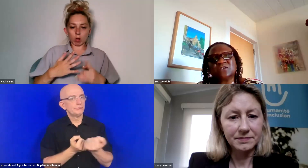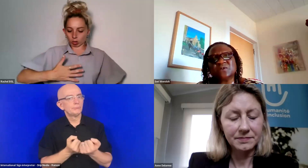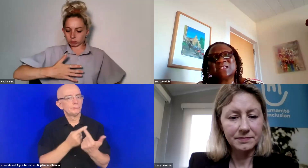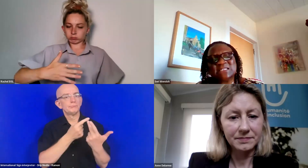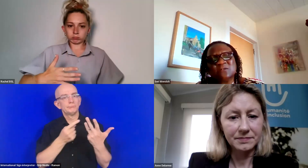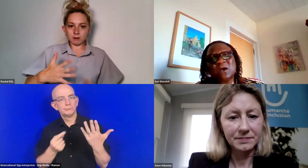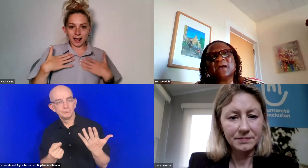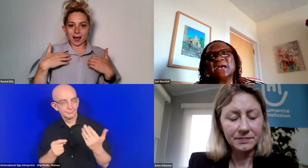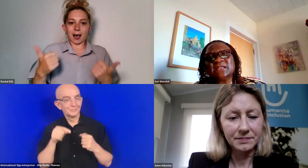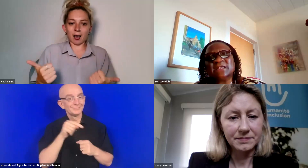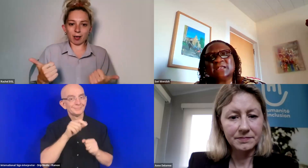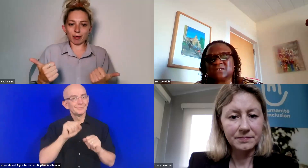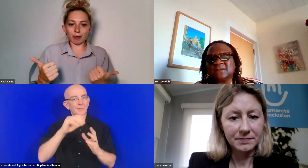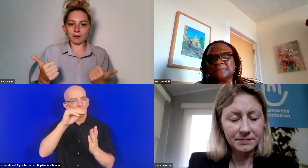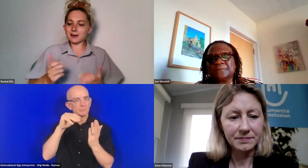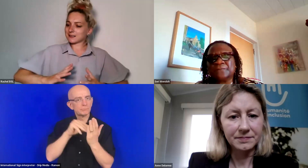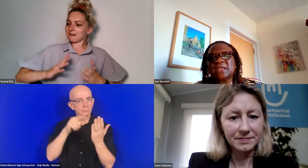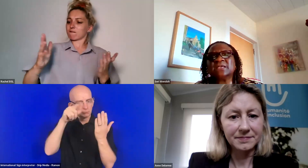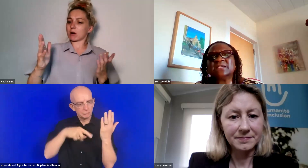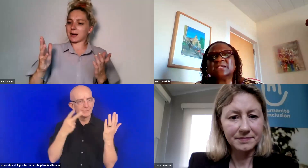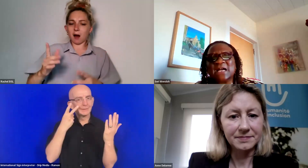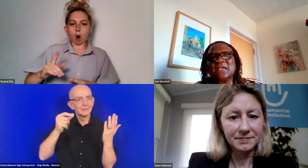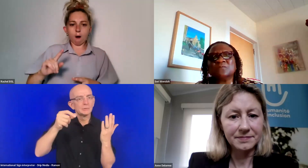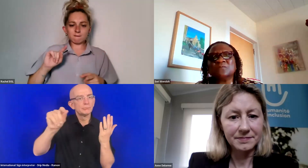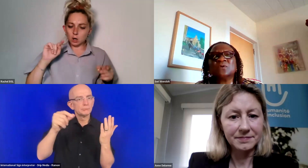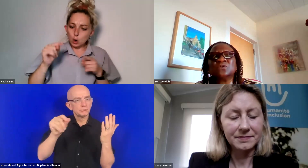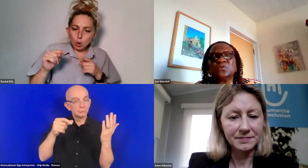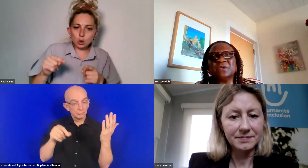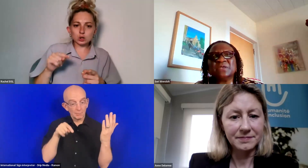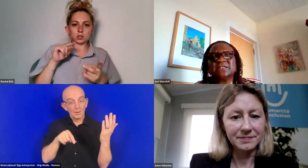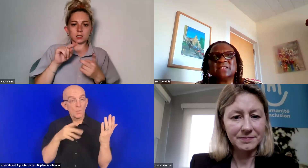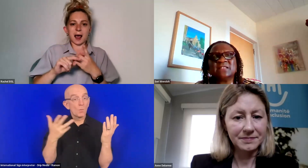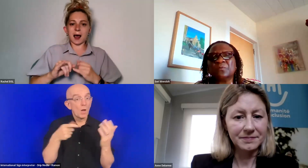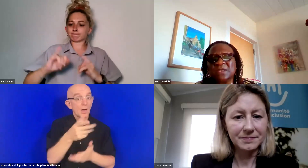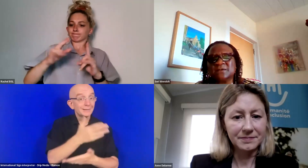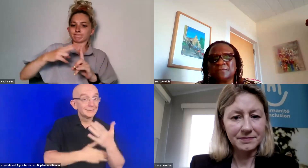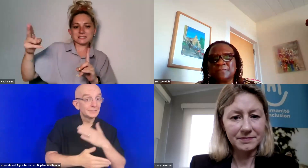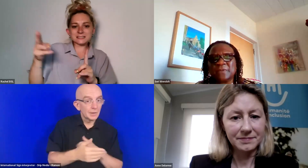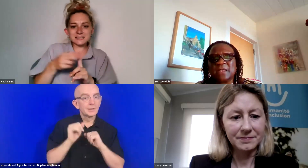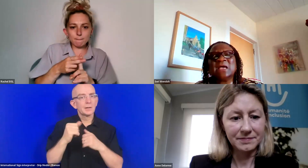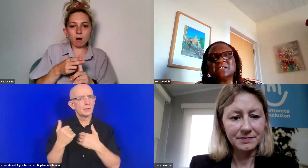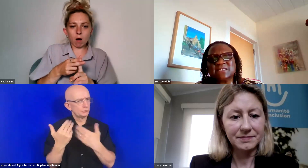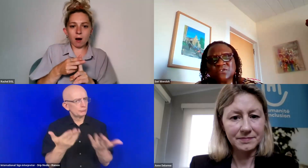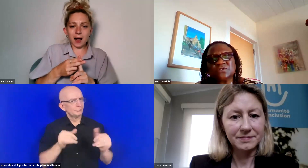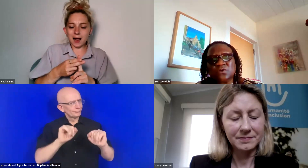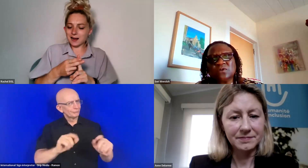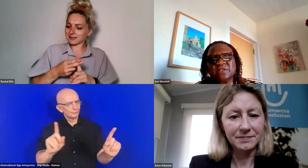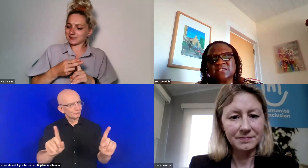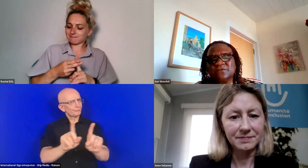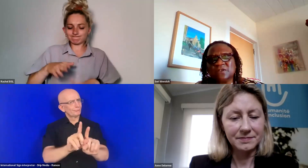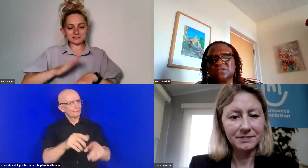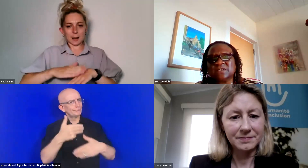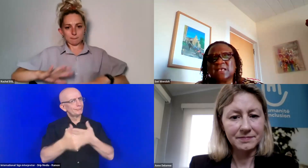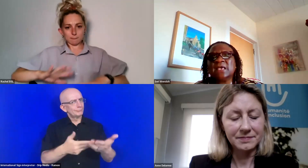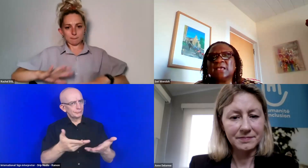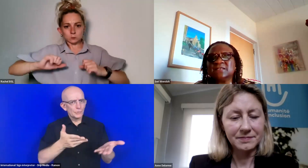free of coercion, stigma, and discrimination. It is time to build this momentum. And central to all